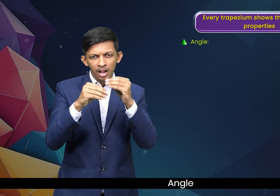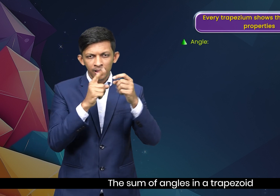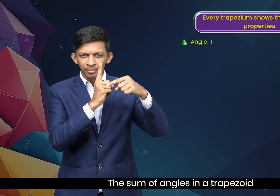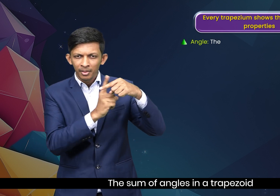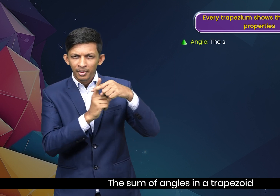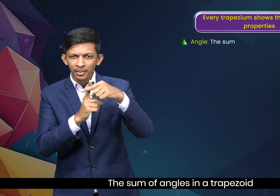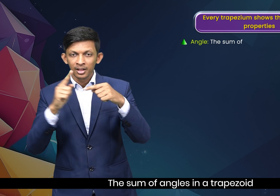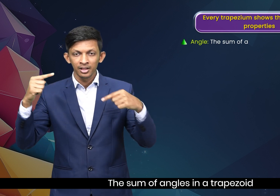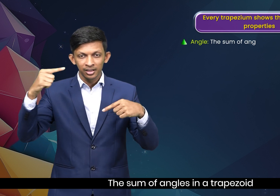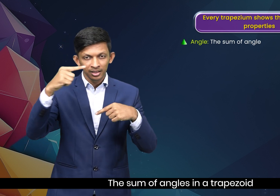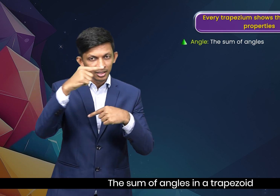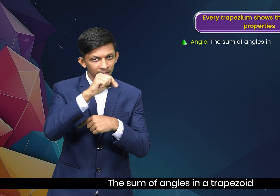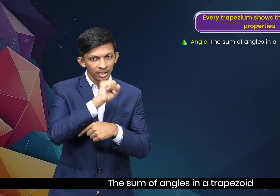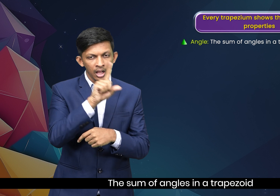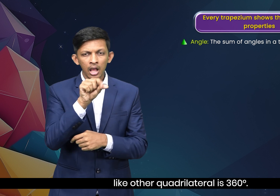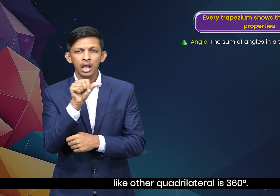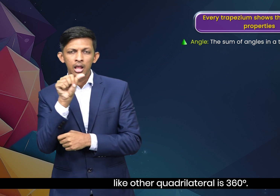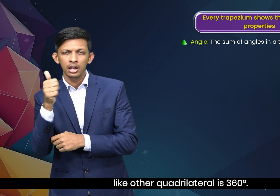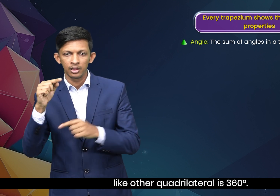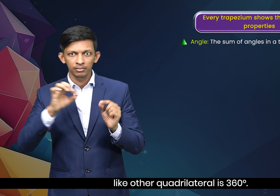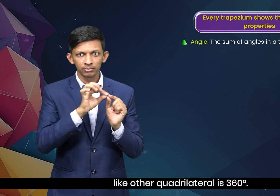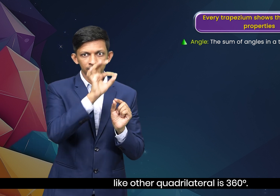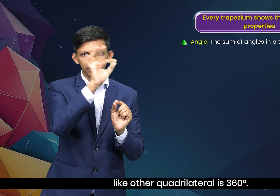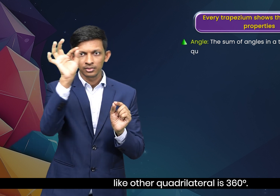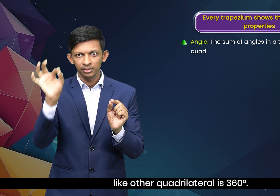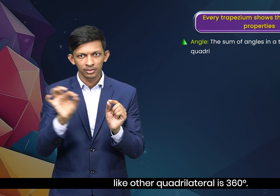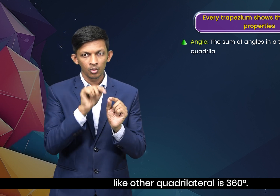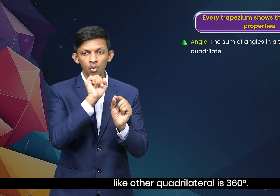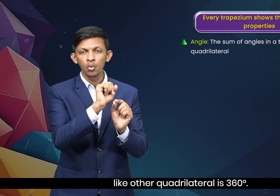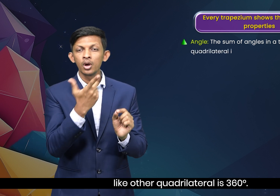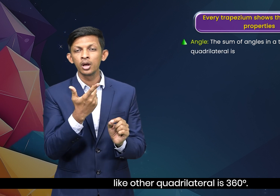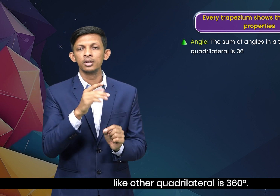The sum of angles in a trapezoid, like other quadrilateral, is 360 degrees.